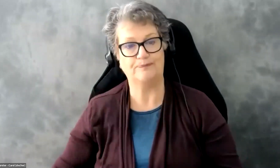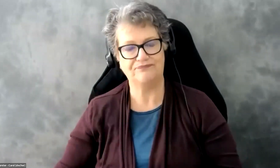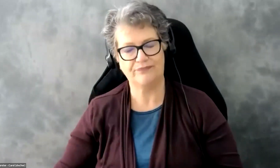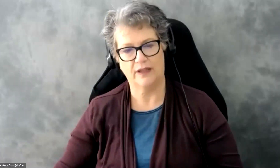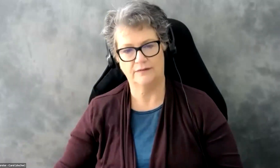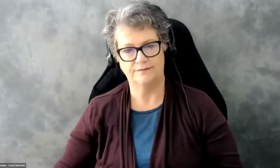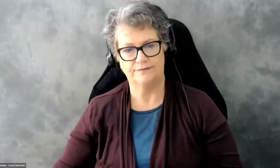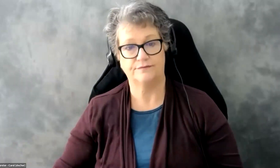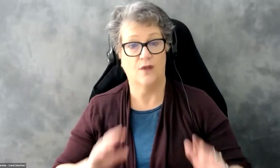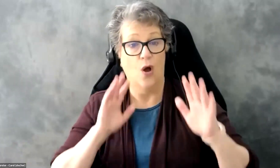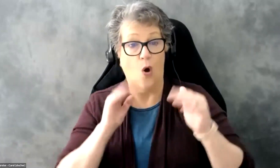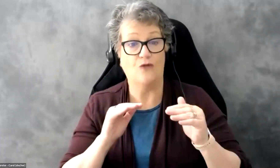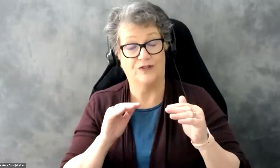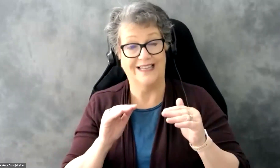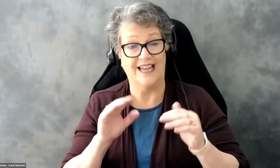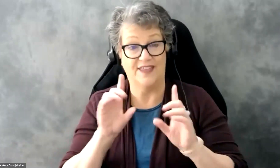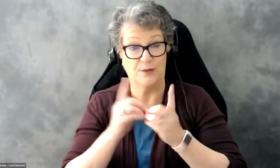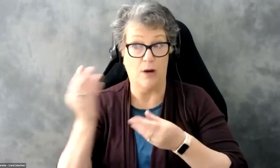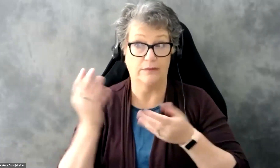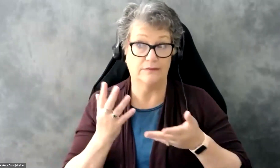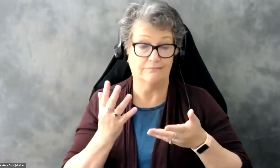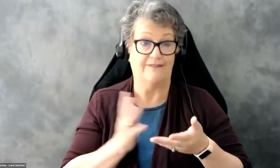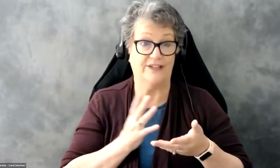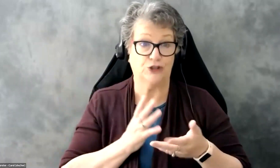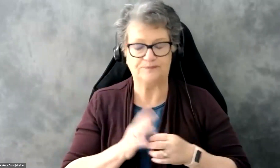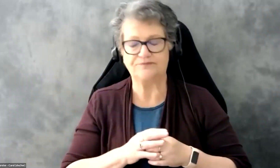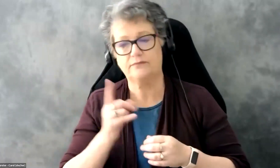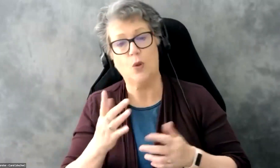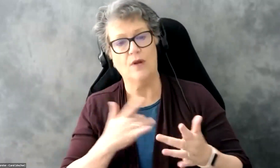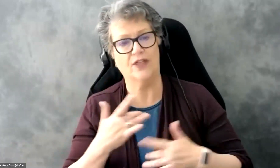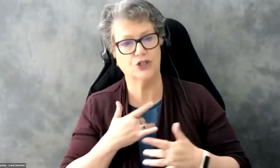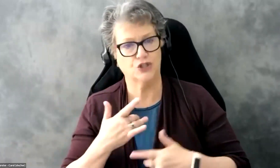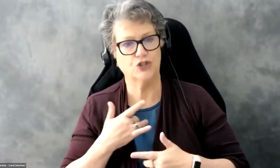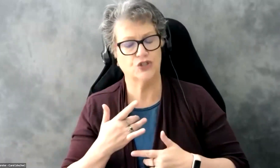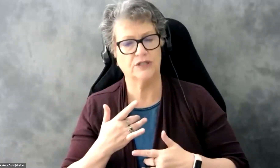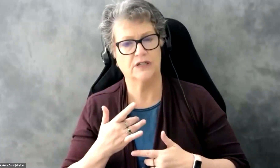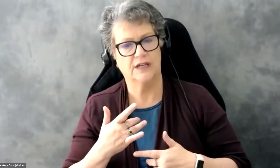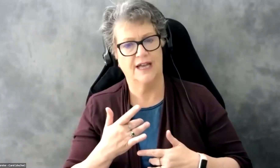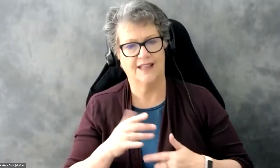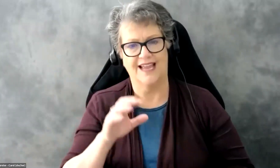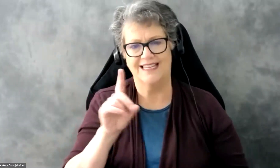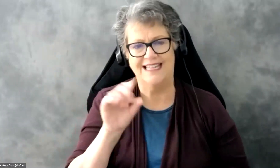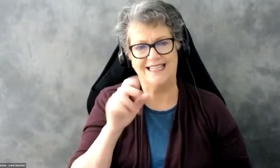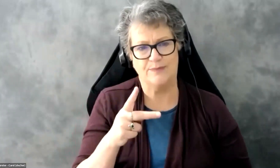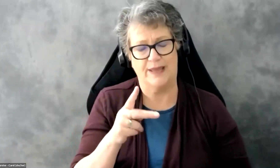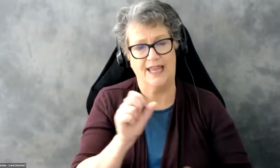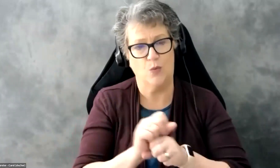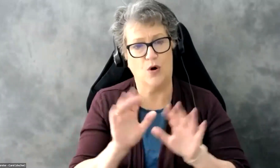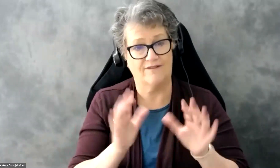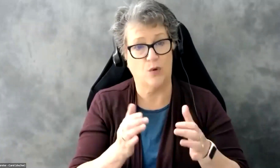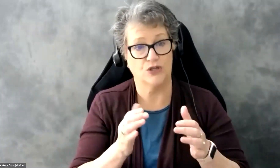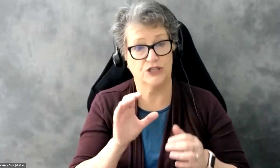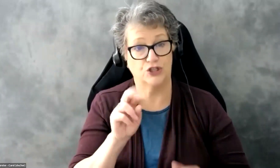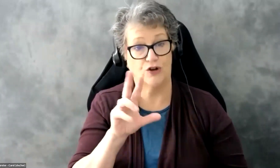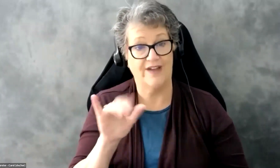Hopefully we'll have some updates from the department and something official. I think one of the concerns was kind of like similar to the DSP workforce surveys, right? Where